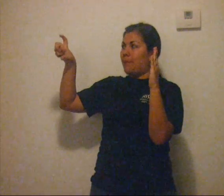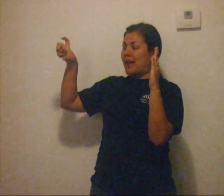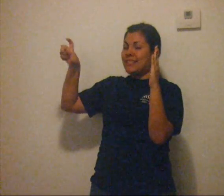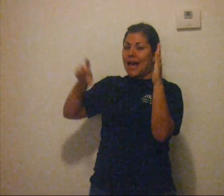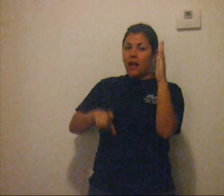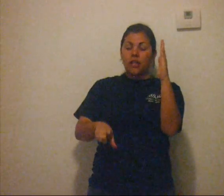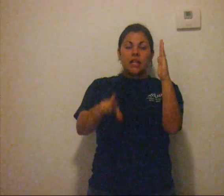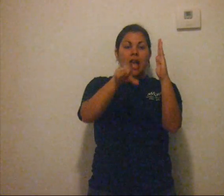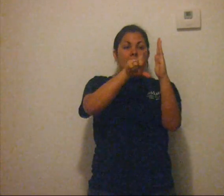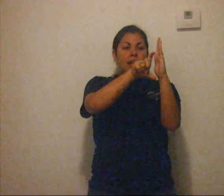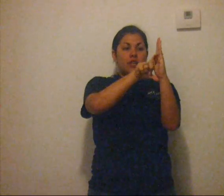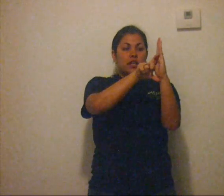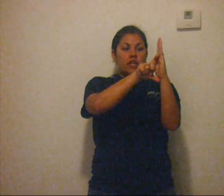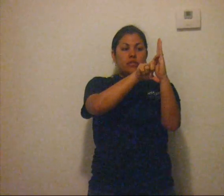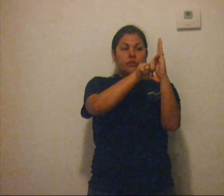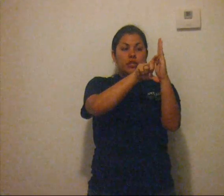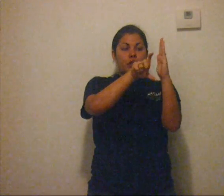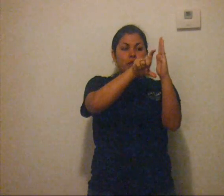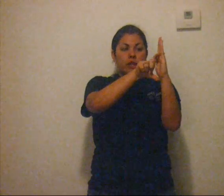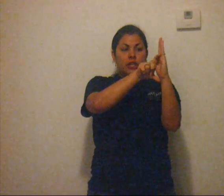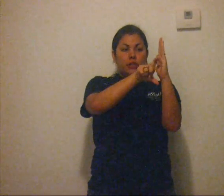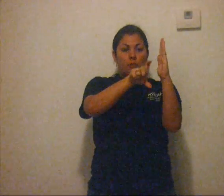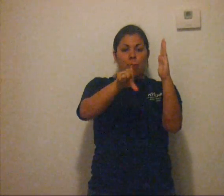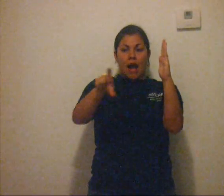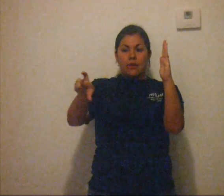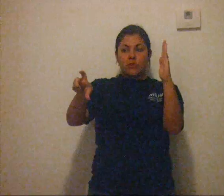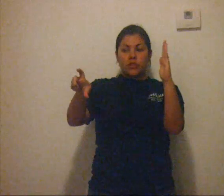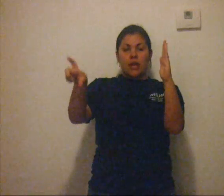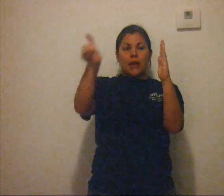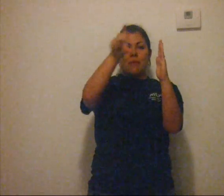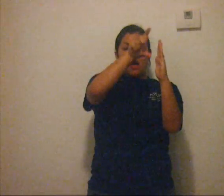a bent L, and you're going to do 2. You're going to do a bottom stripe,